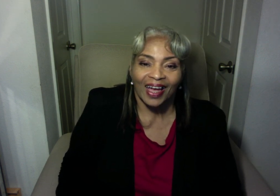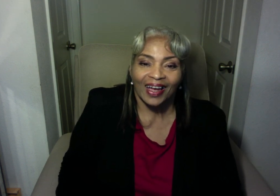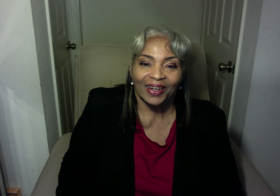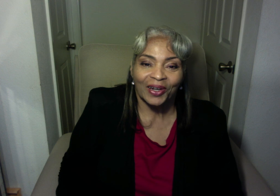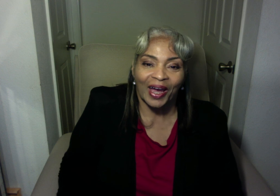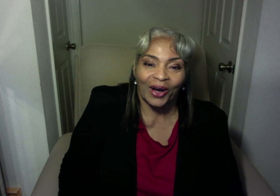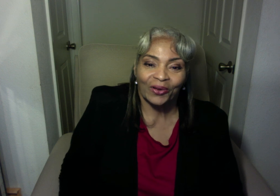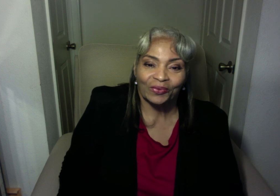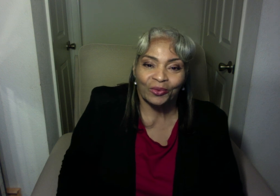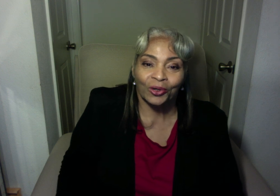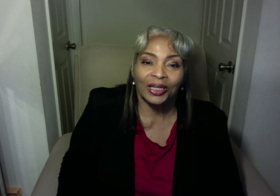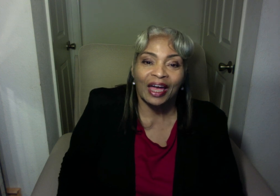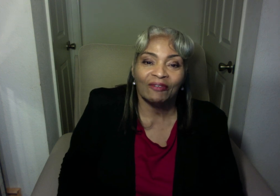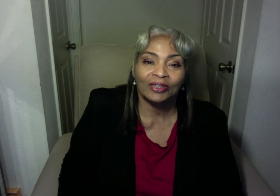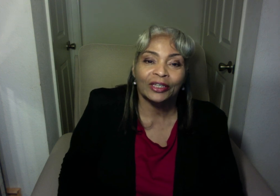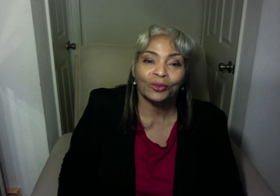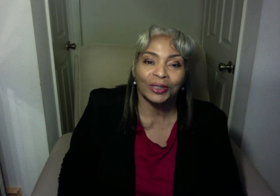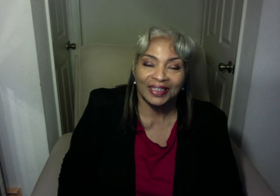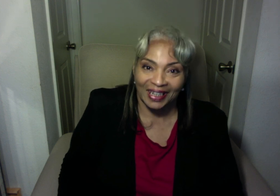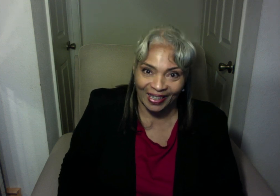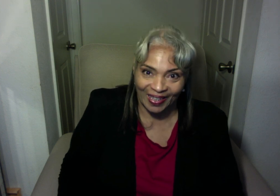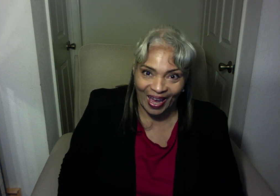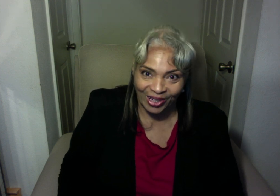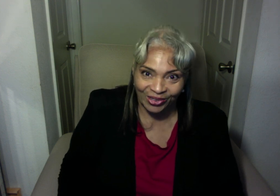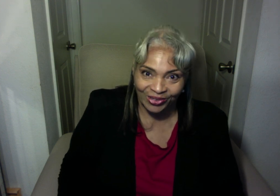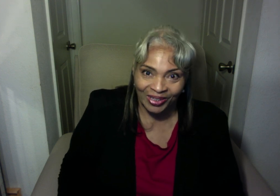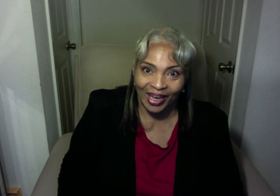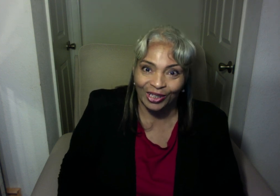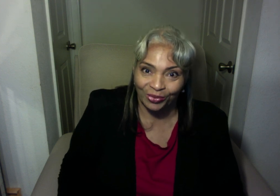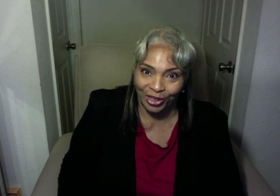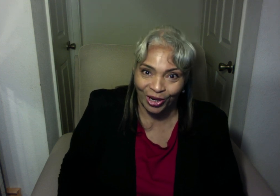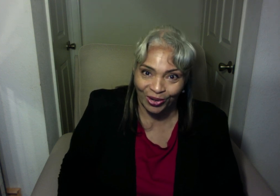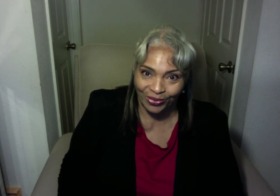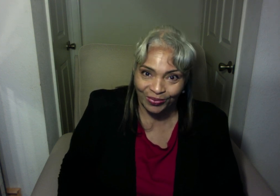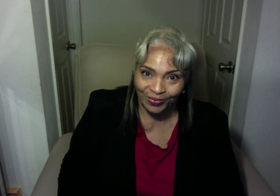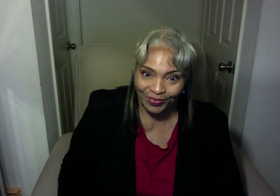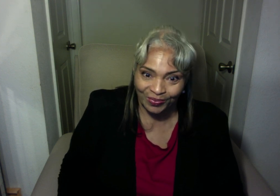Now, we'll have little ones like that as we go. All right.